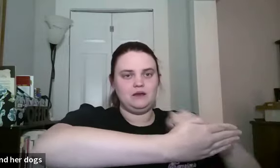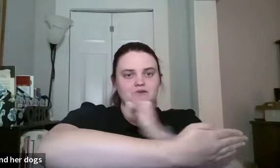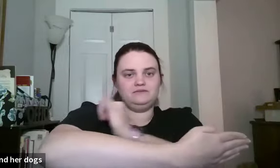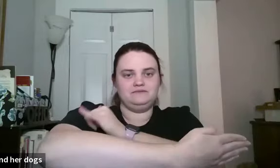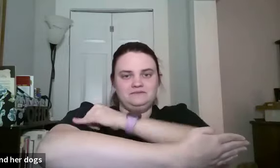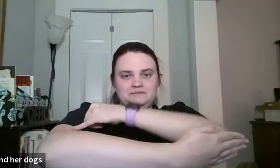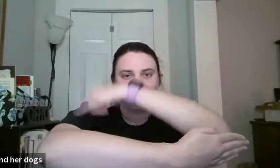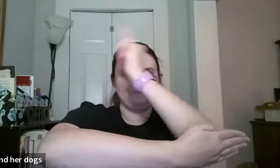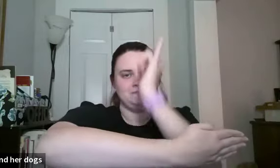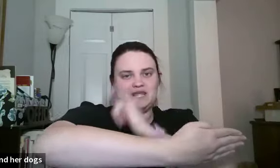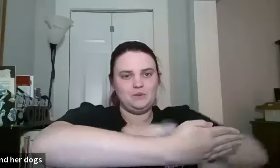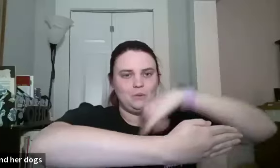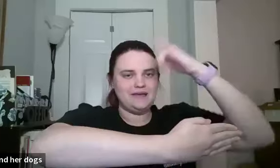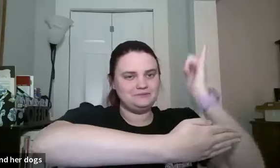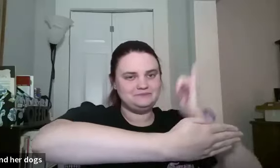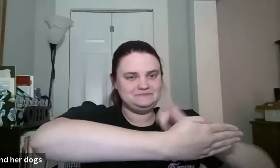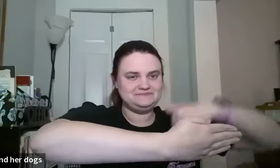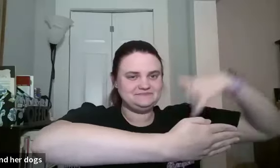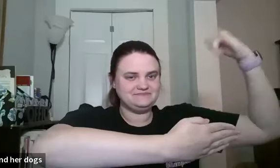Whale. Whale.